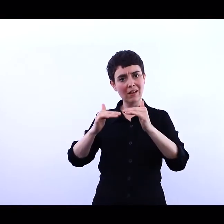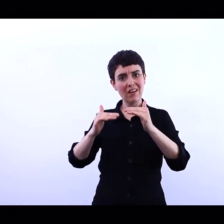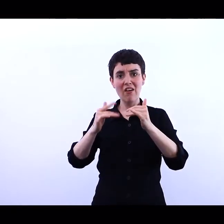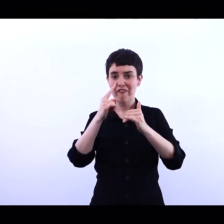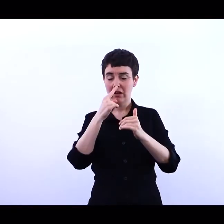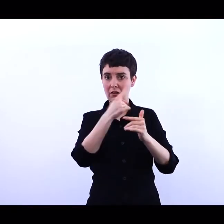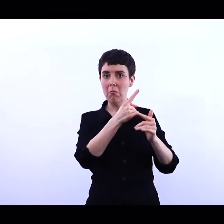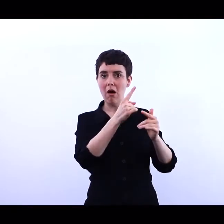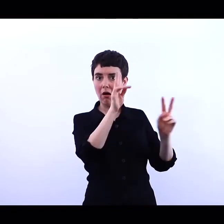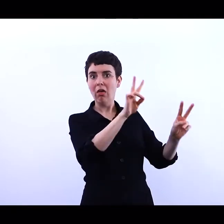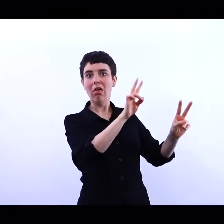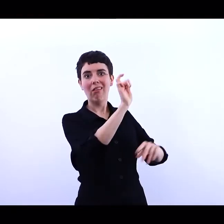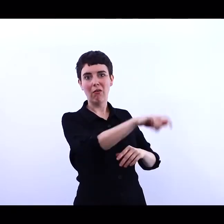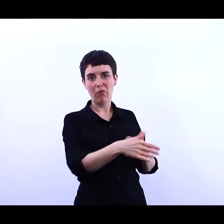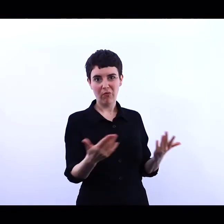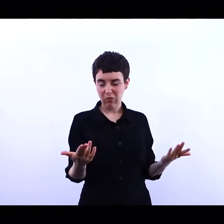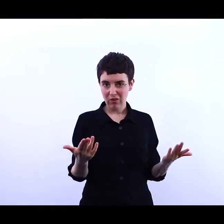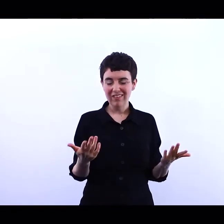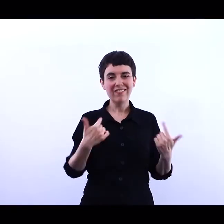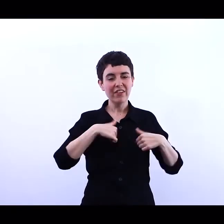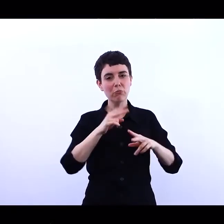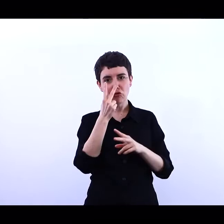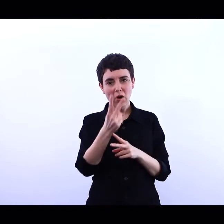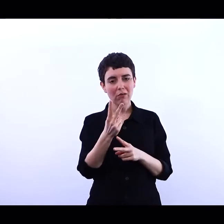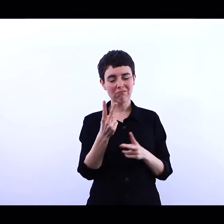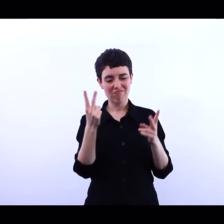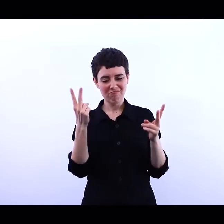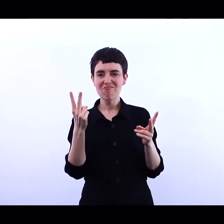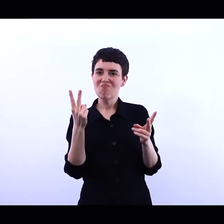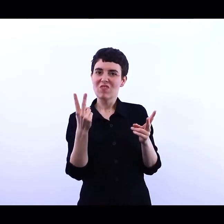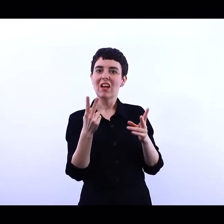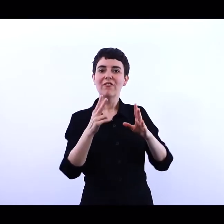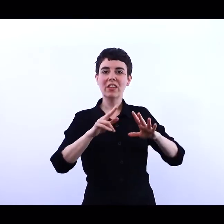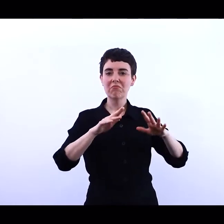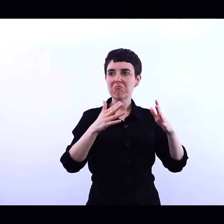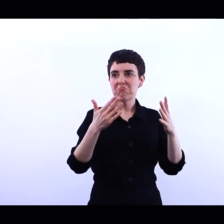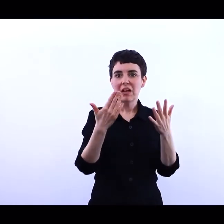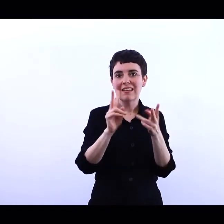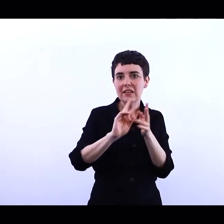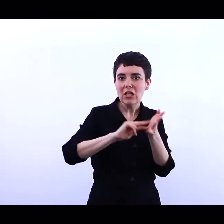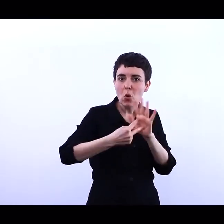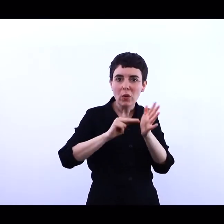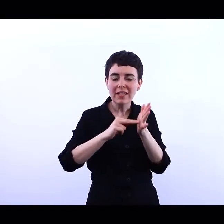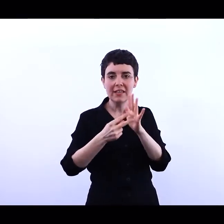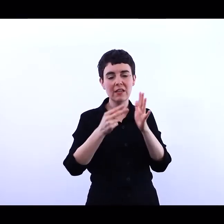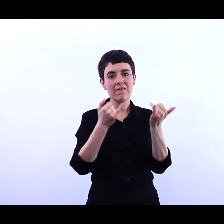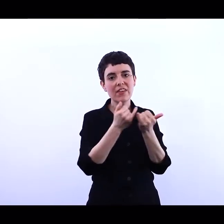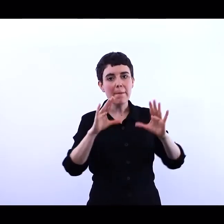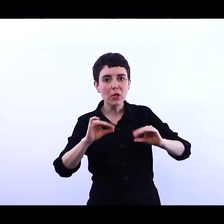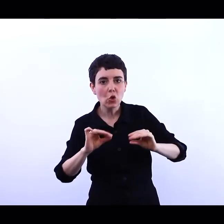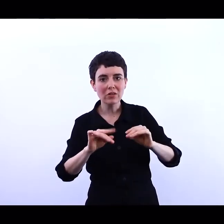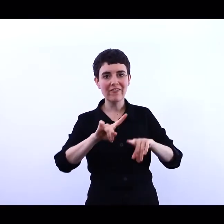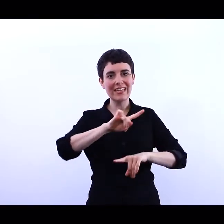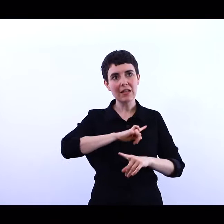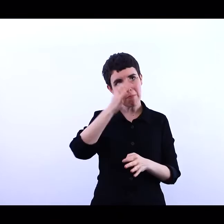to and a practice of changing how we think about, use, create, invest in, and implement technology within